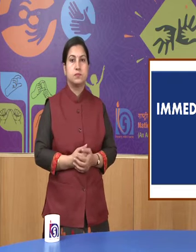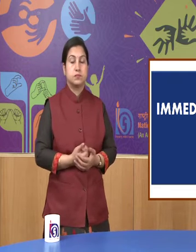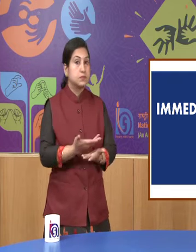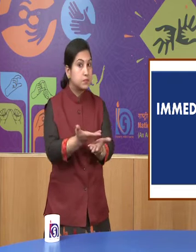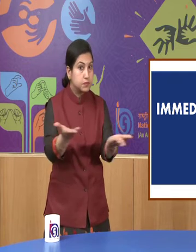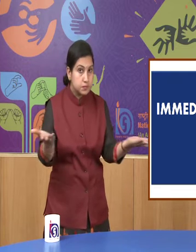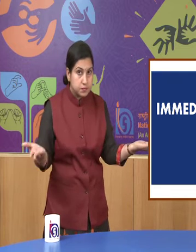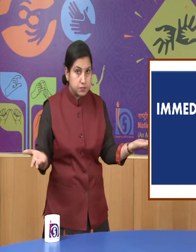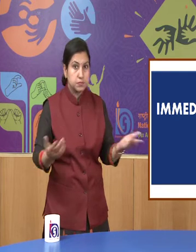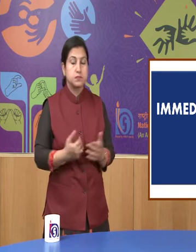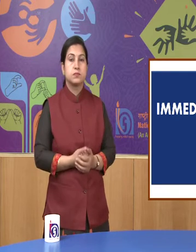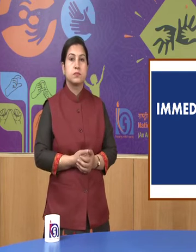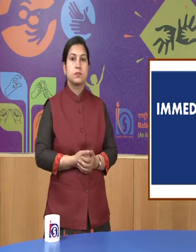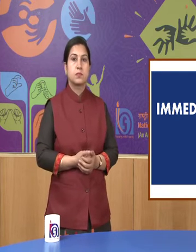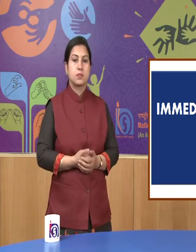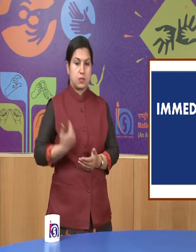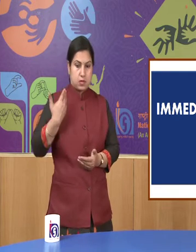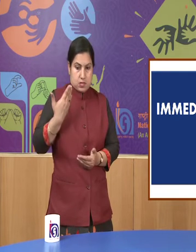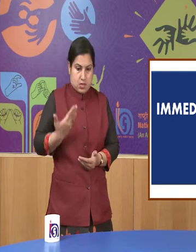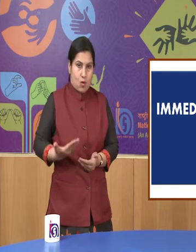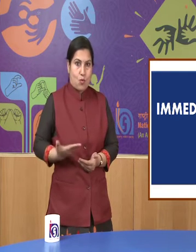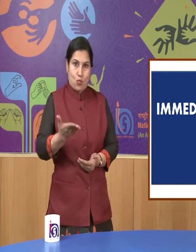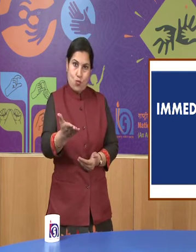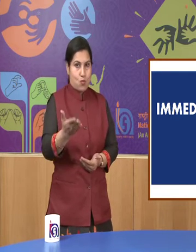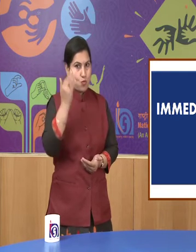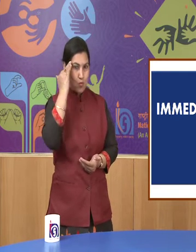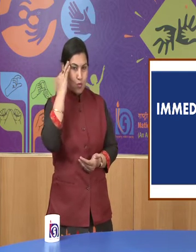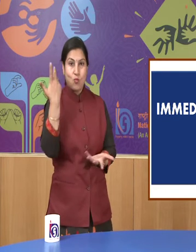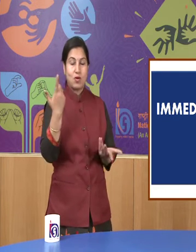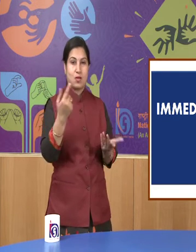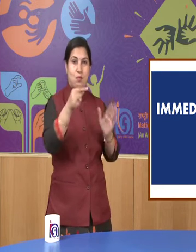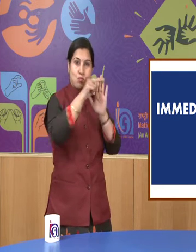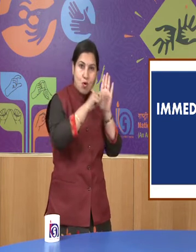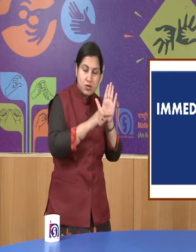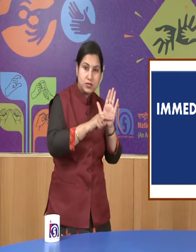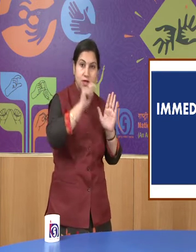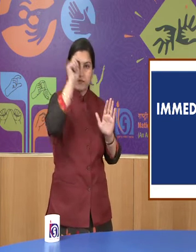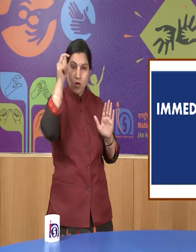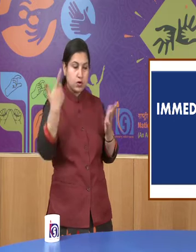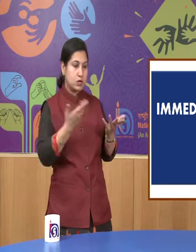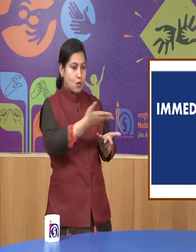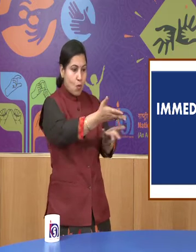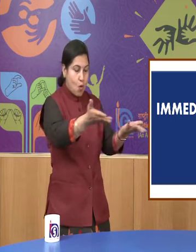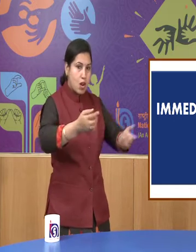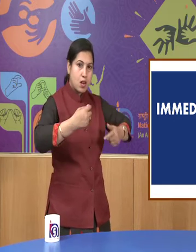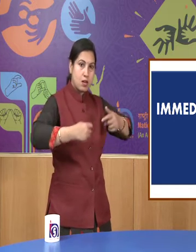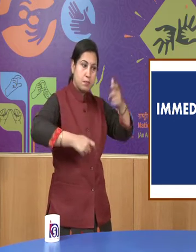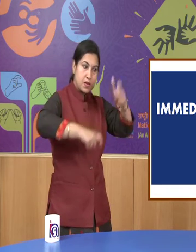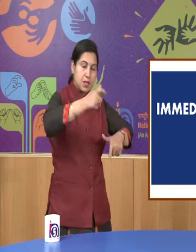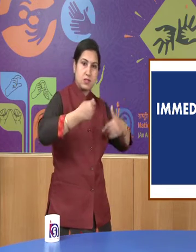Dear learners, by now you know that because of the policies of the British people, most